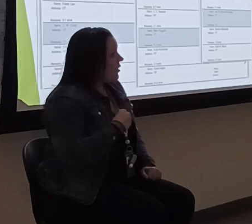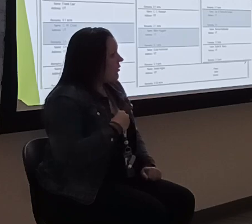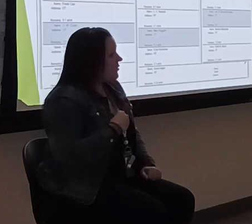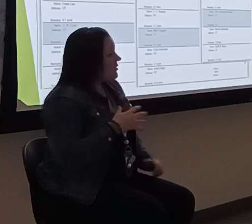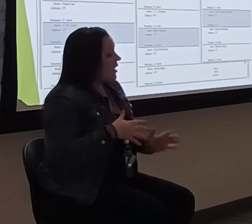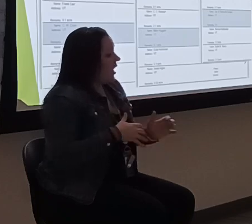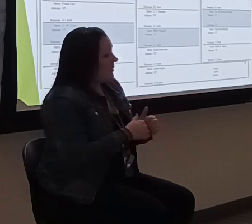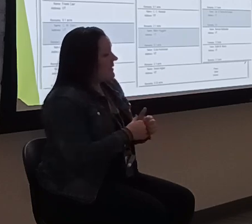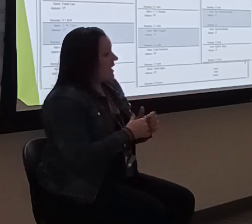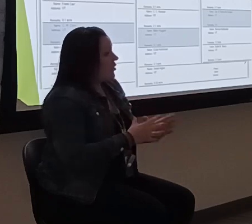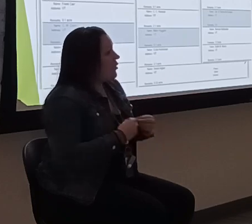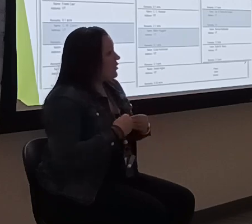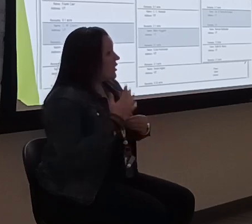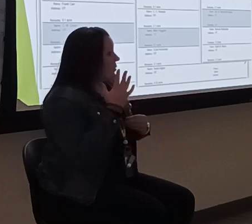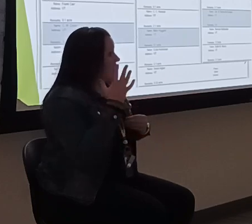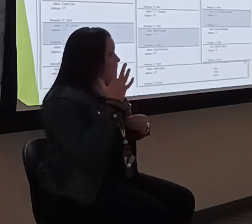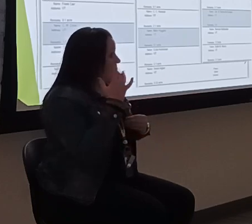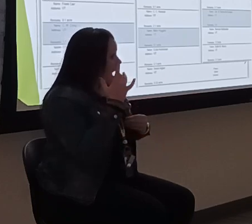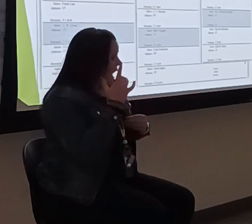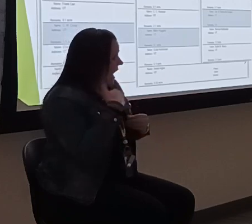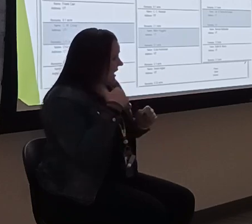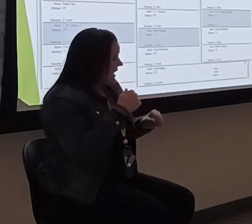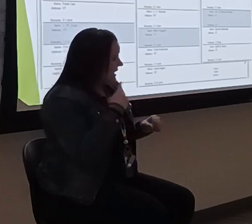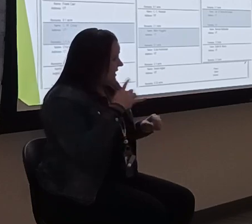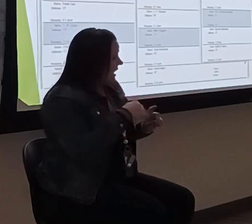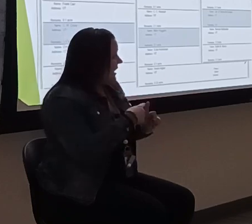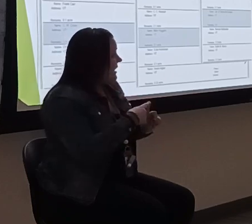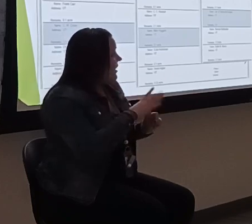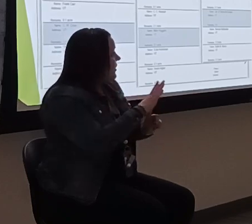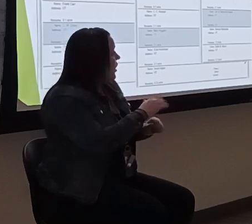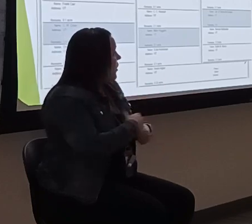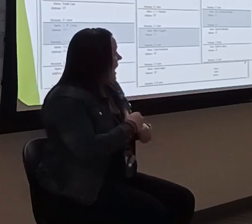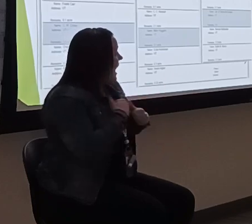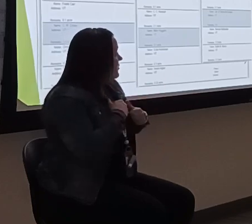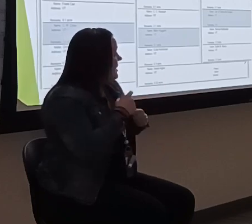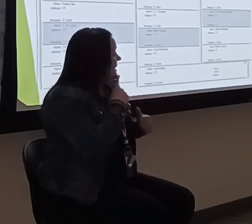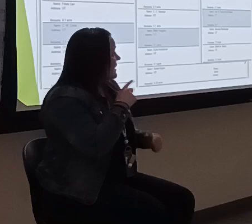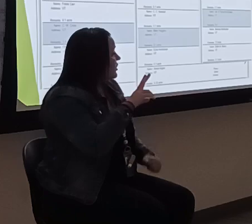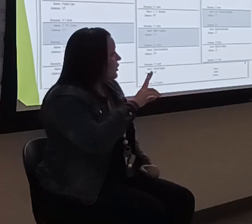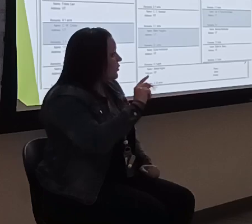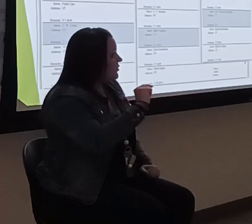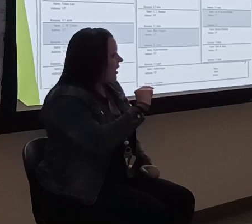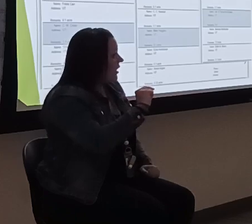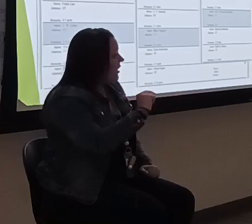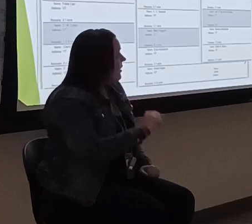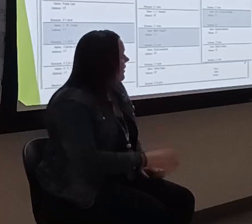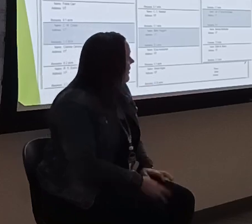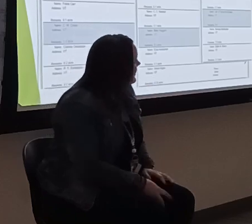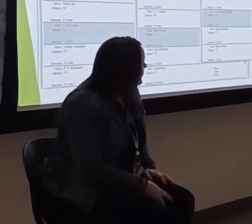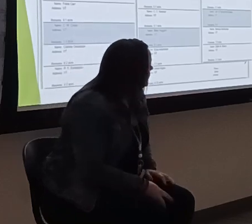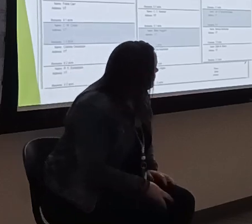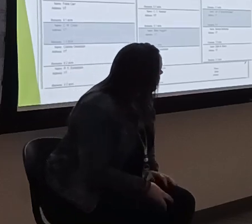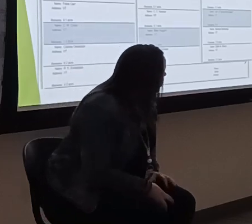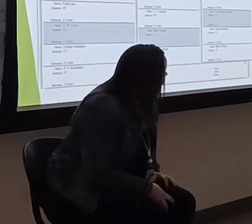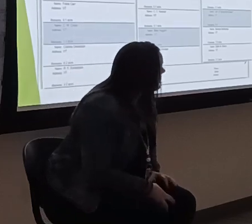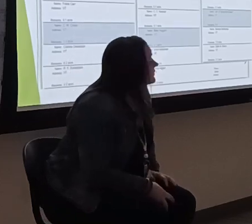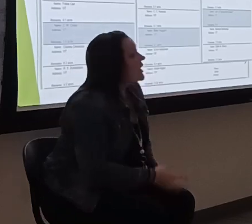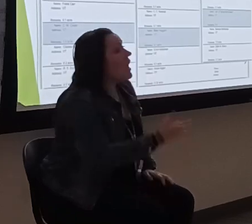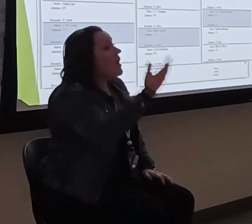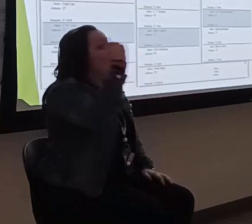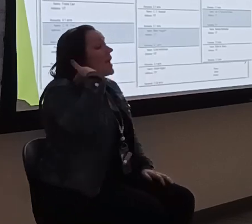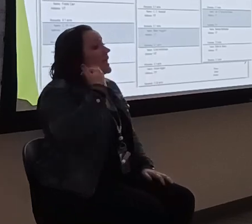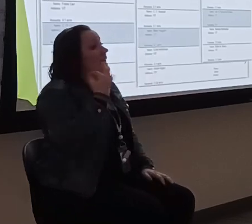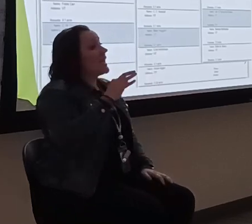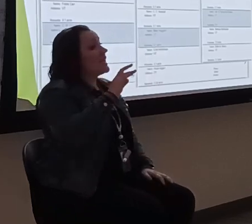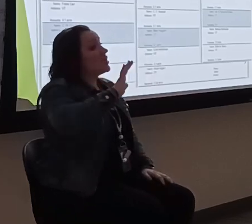updated ownership, and the reason I can say that is because their address is Utah. Back in 1925, you could get